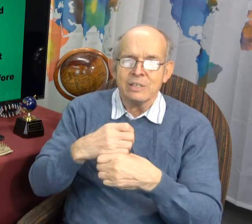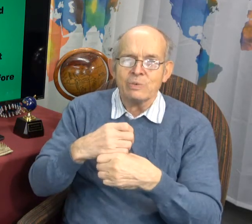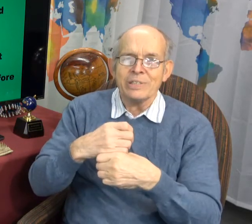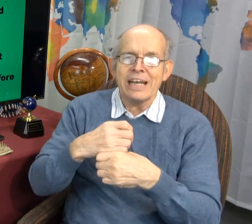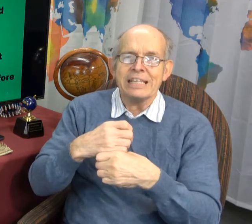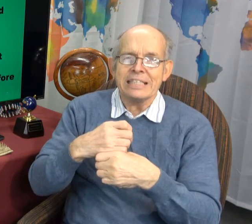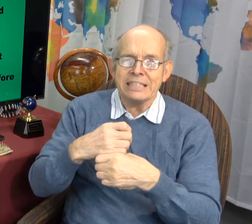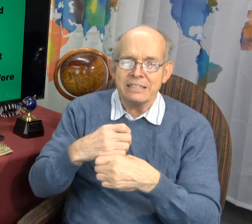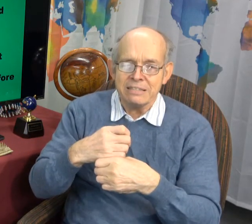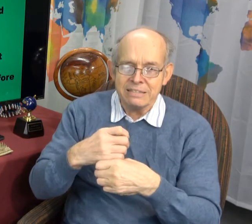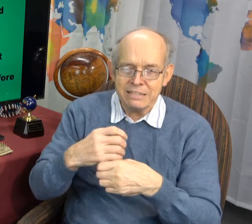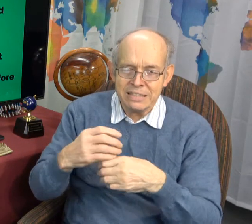creator